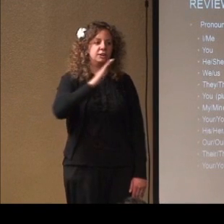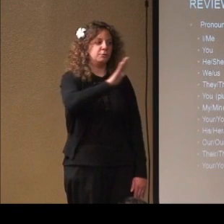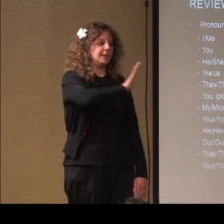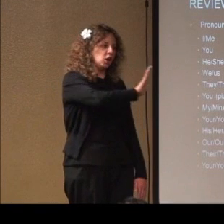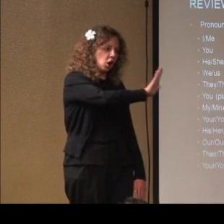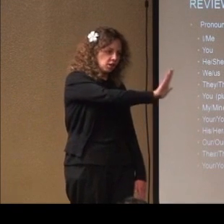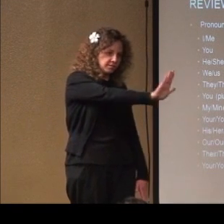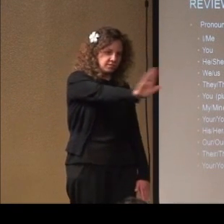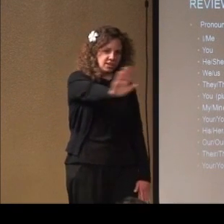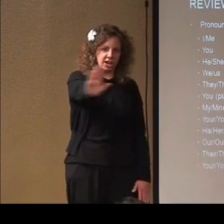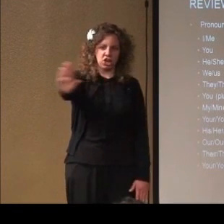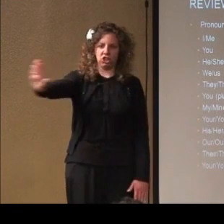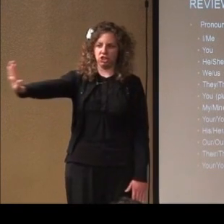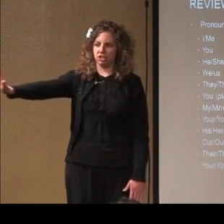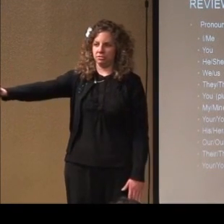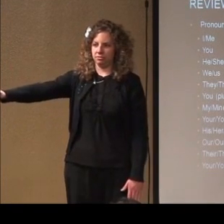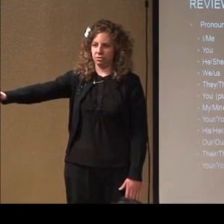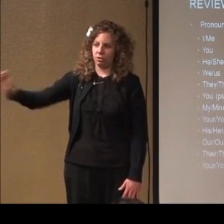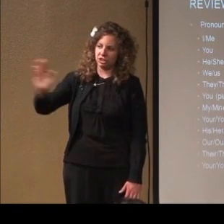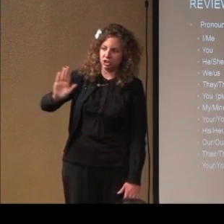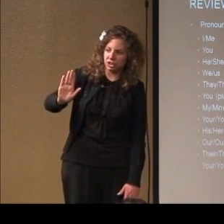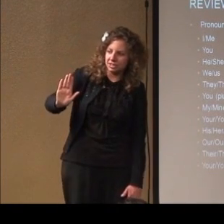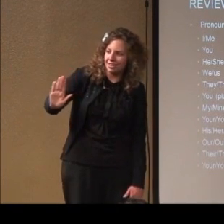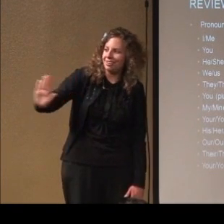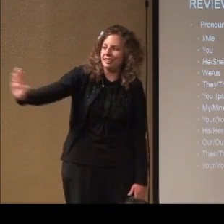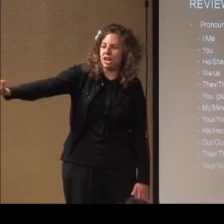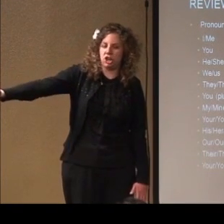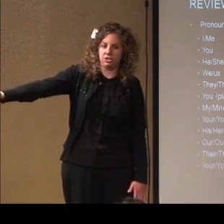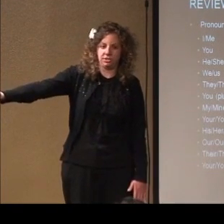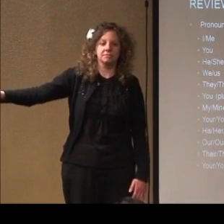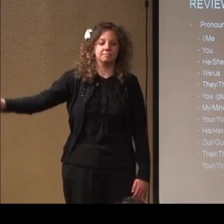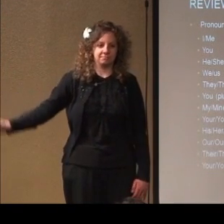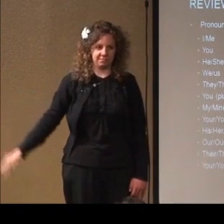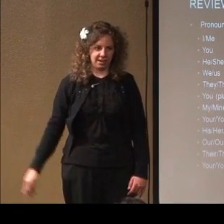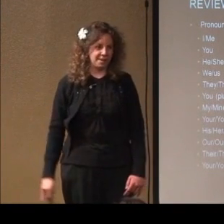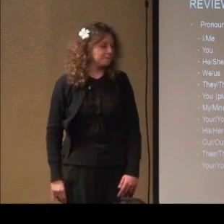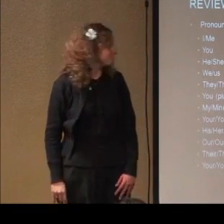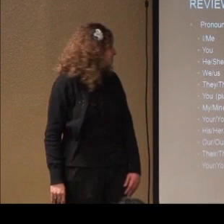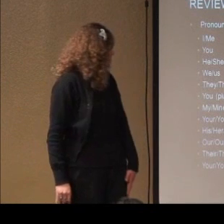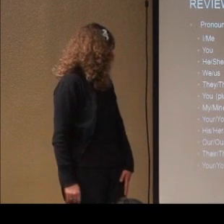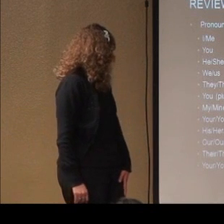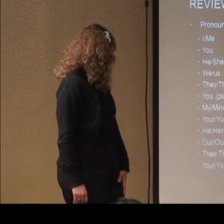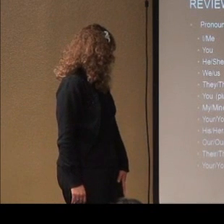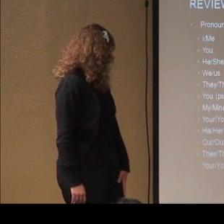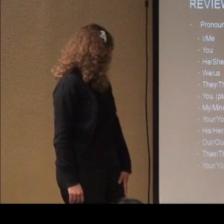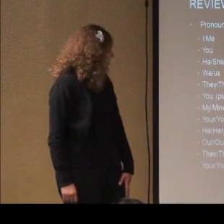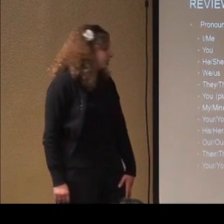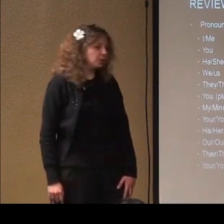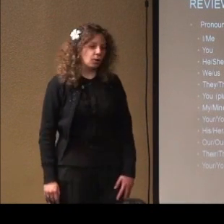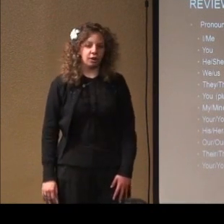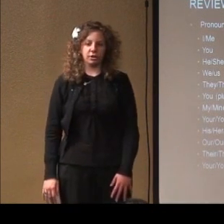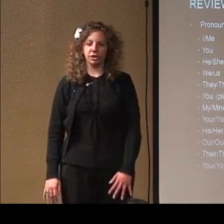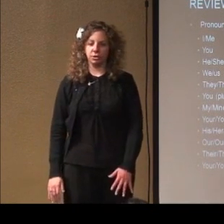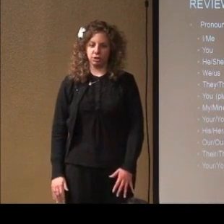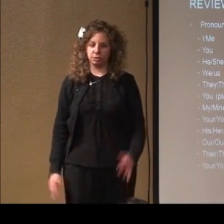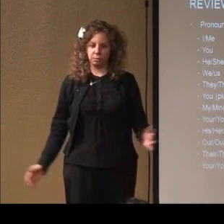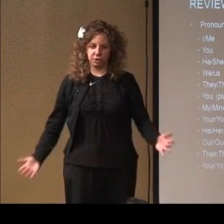it would be all of theirs, or it's just theirs. Okay? Then your or yours,